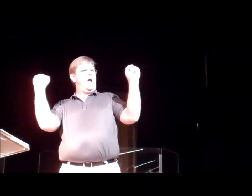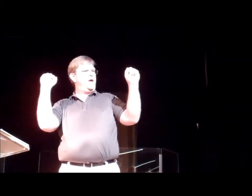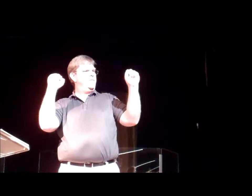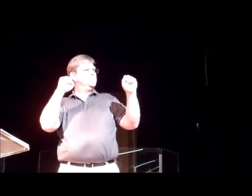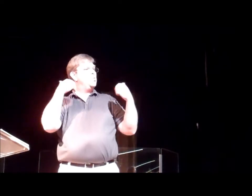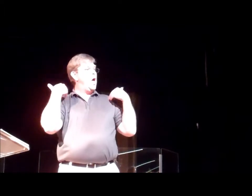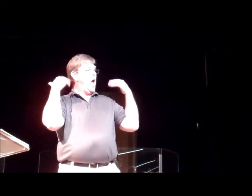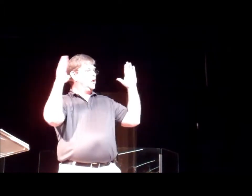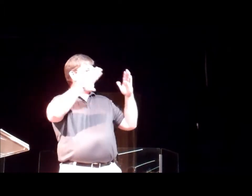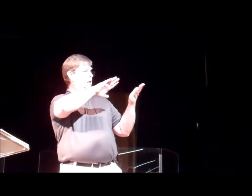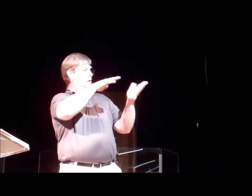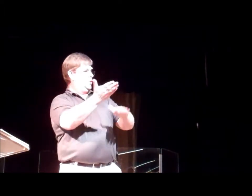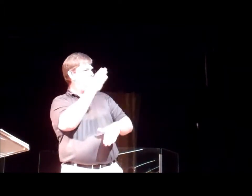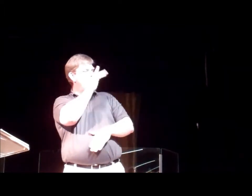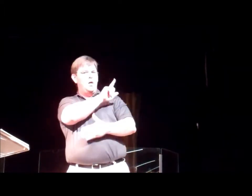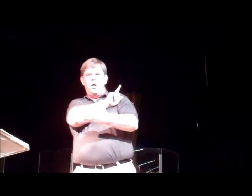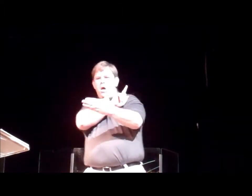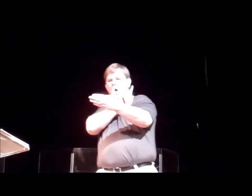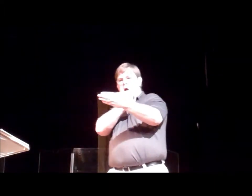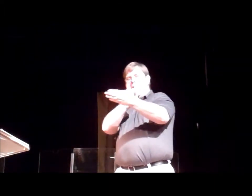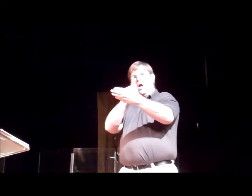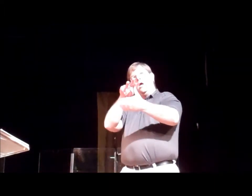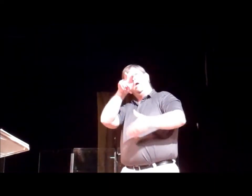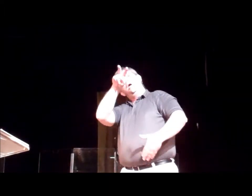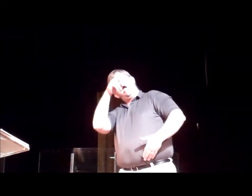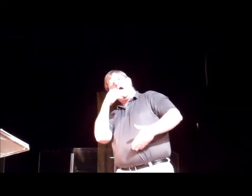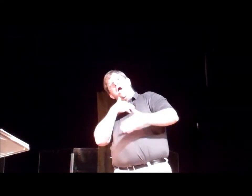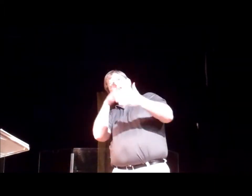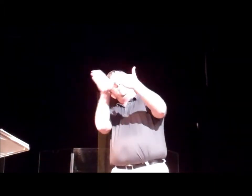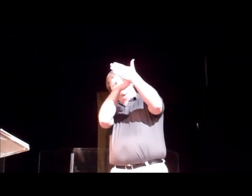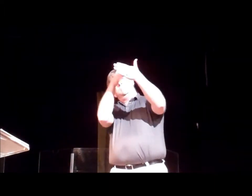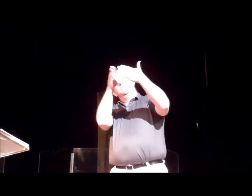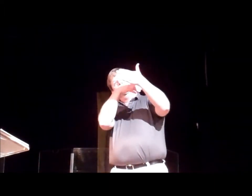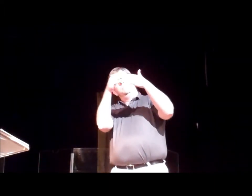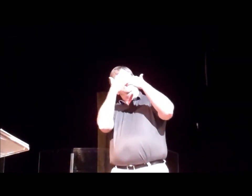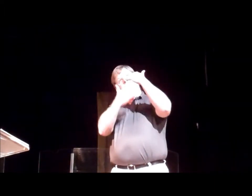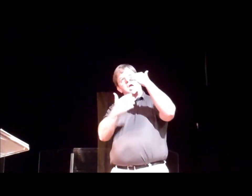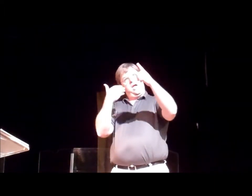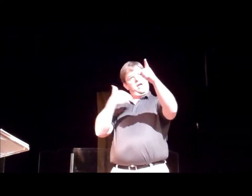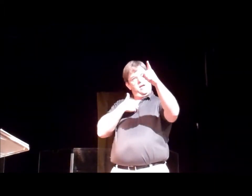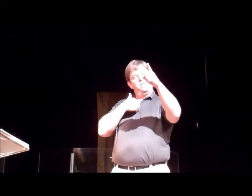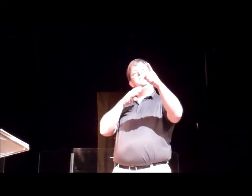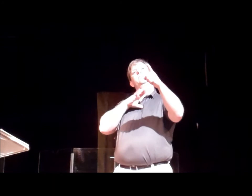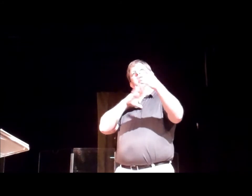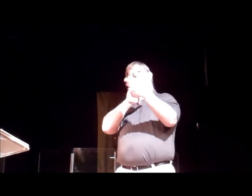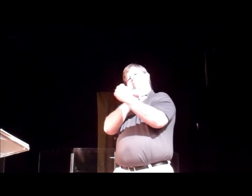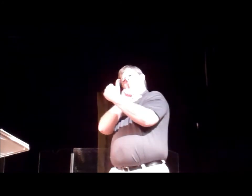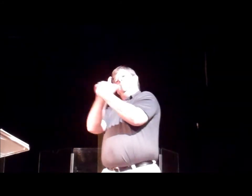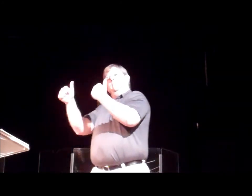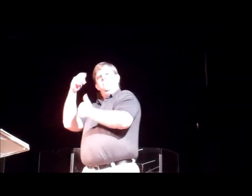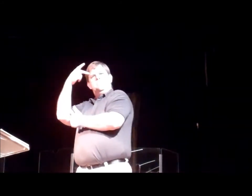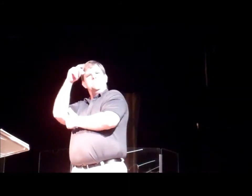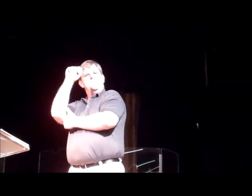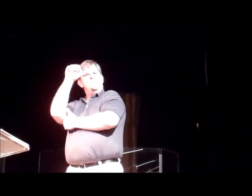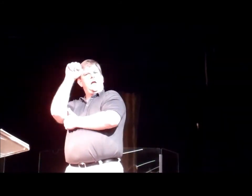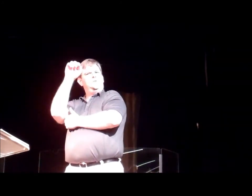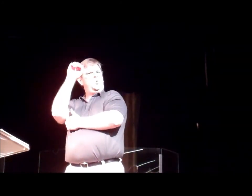plague, that there was going to be the angel of death. If they saw the blood of the lamb painted on the door, they would bypass